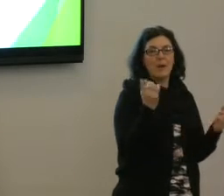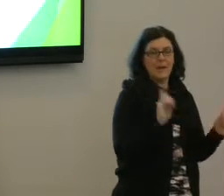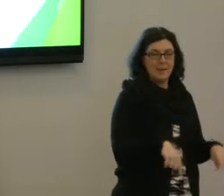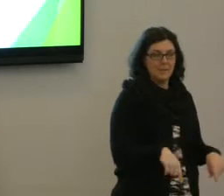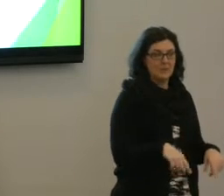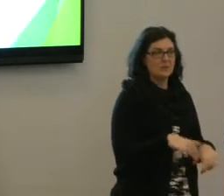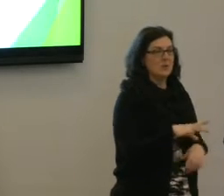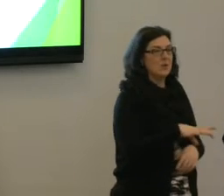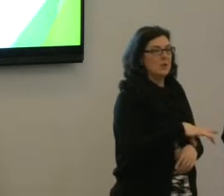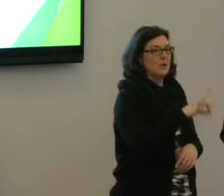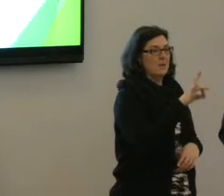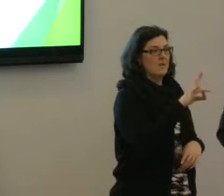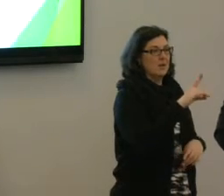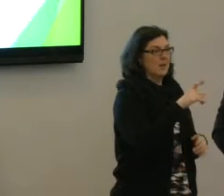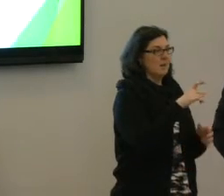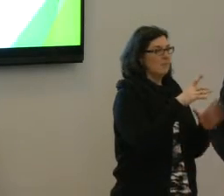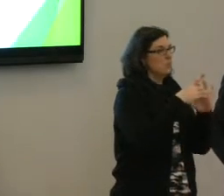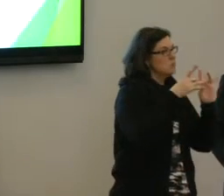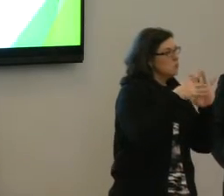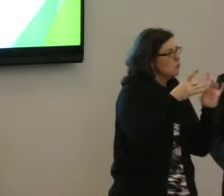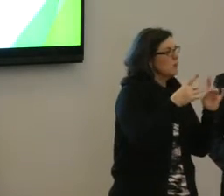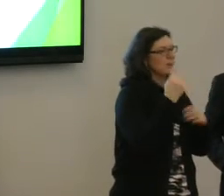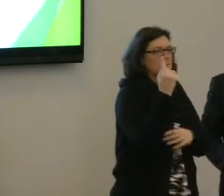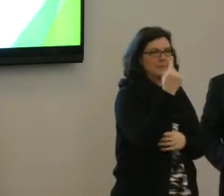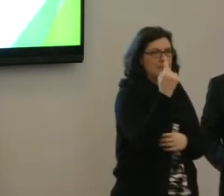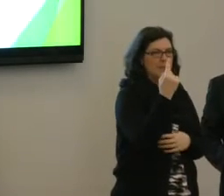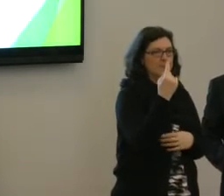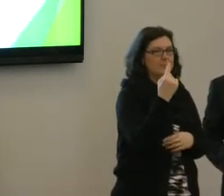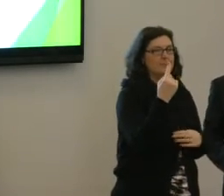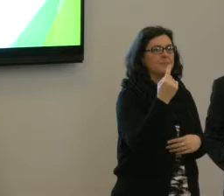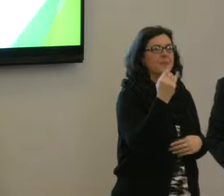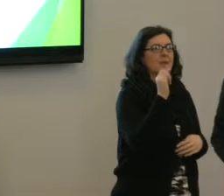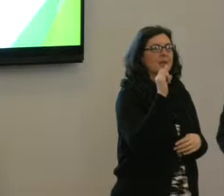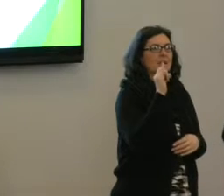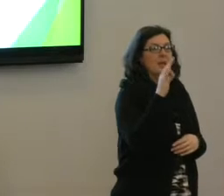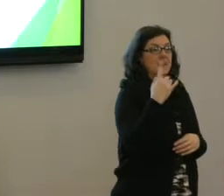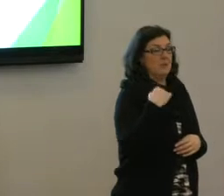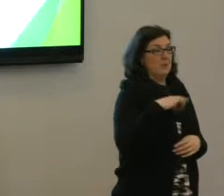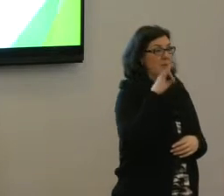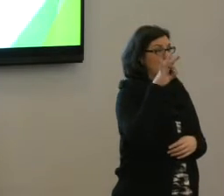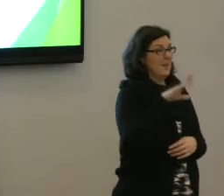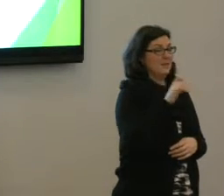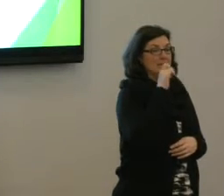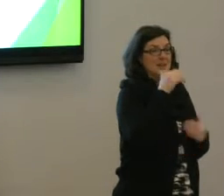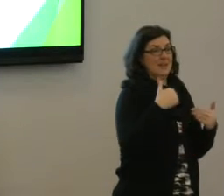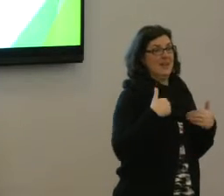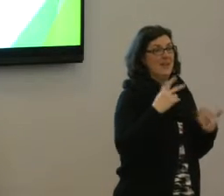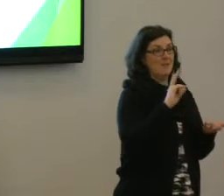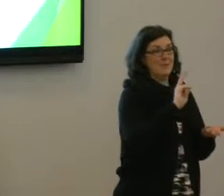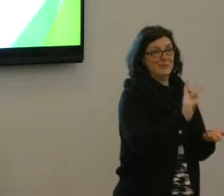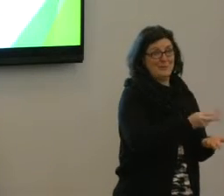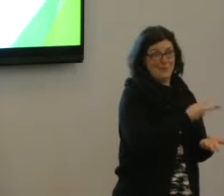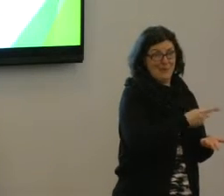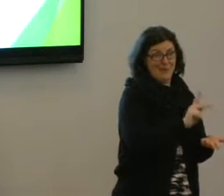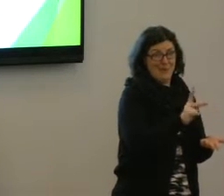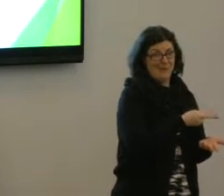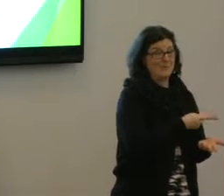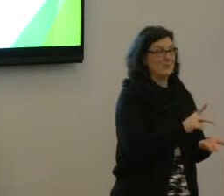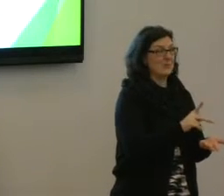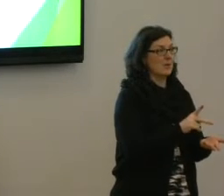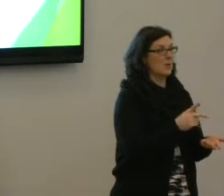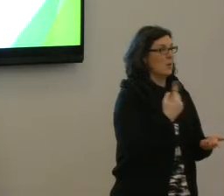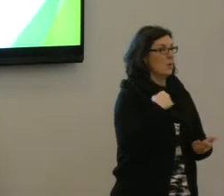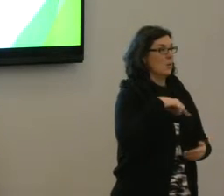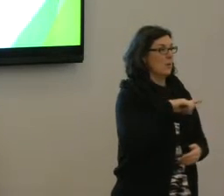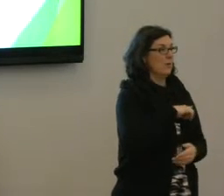a biblical verse about it or story somewhere. And if we pastors didn't have the Psalms, we would be totally